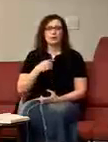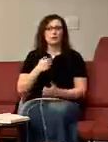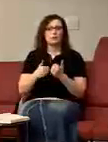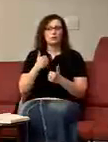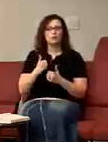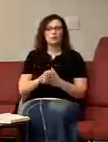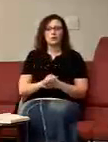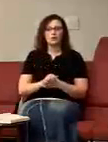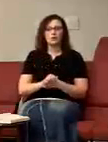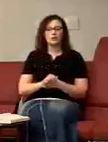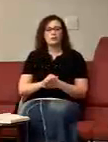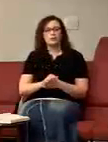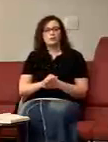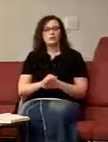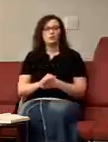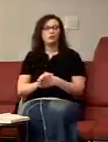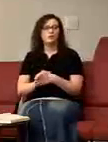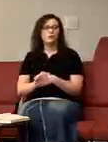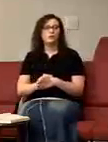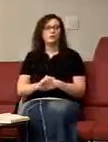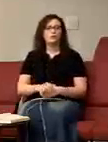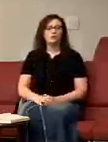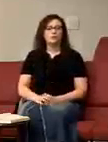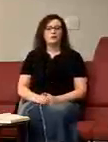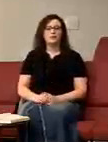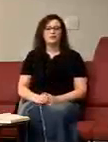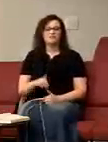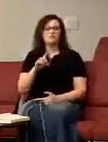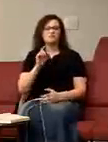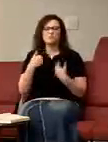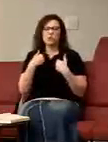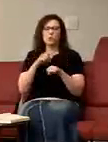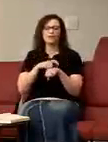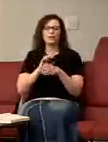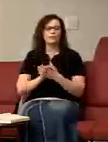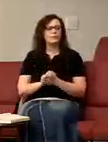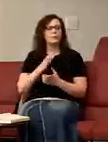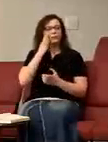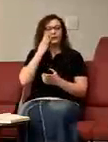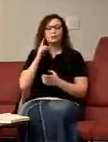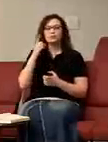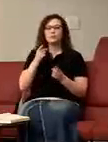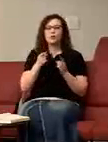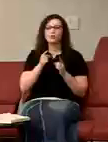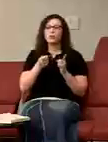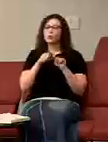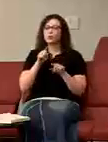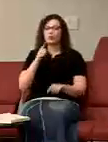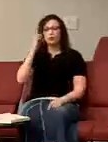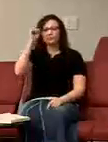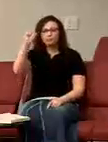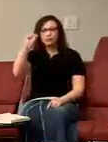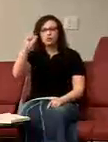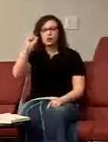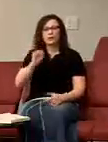I did get up through chapter 8, but anyway, what's amazing is when you memorize stuff like that, this is kind of off a little bit, but it's